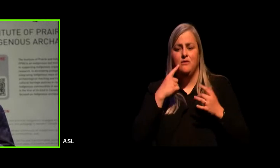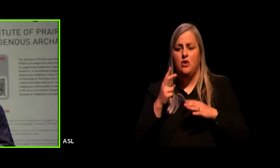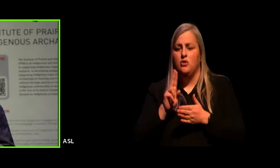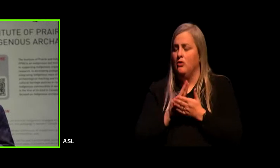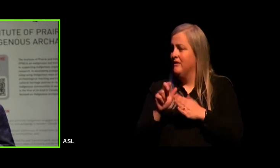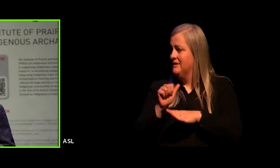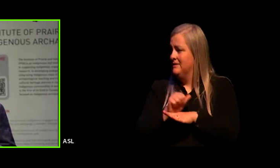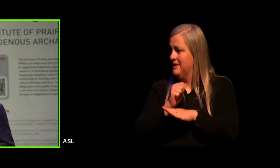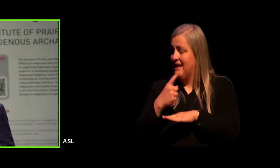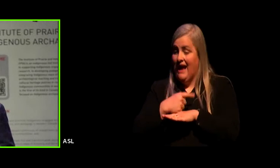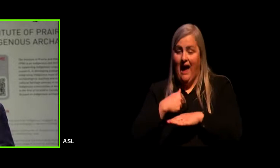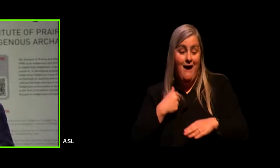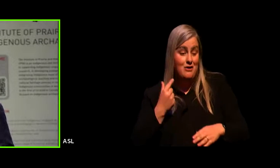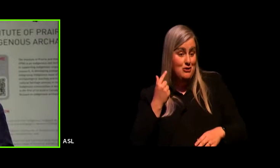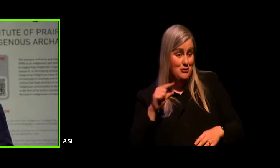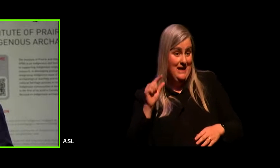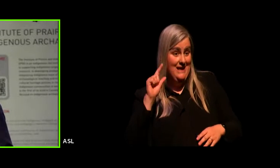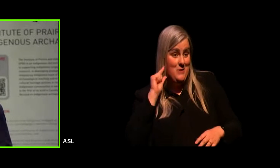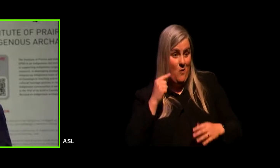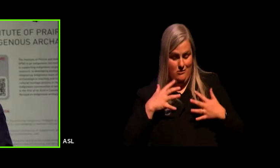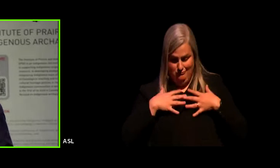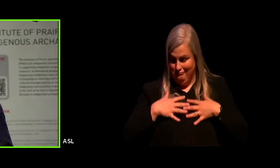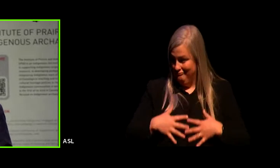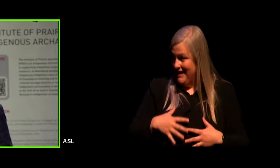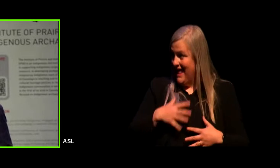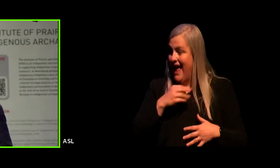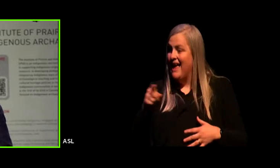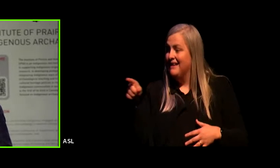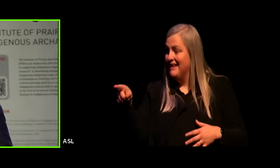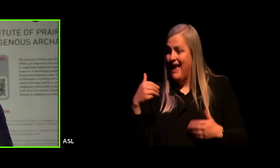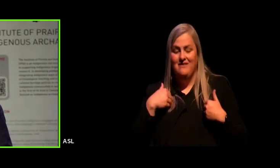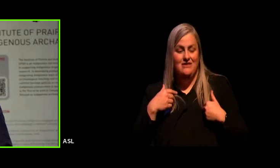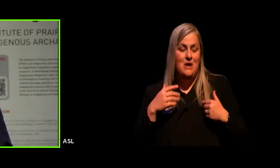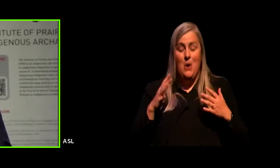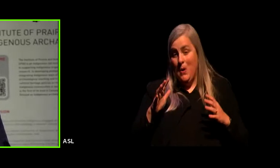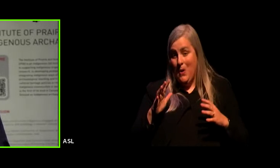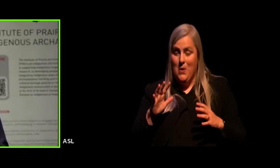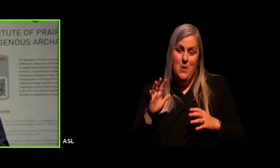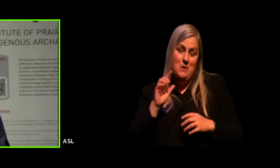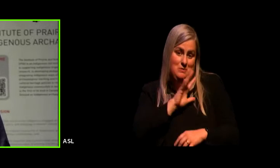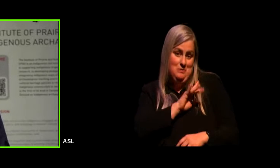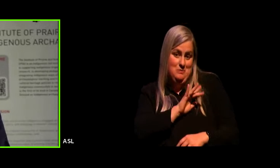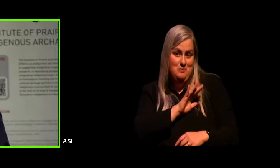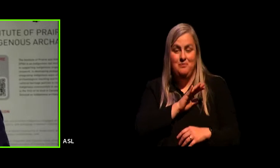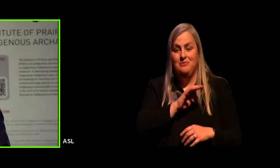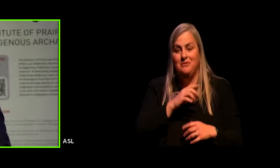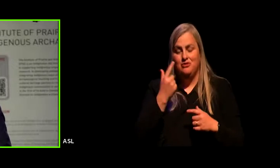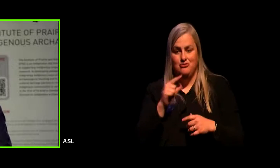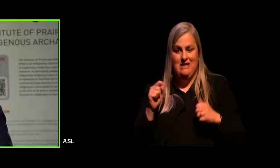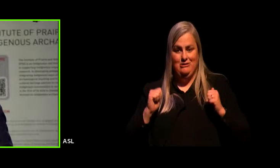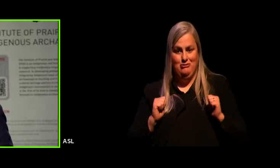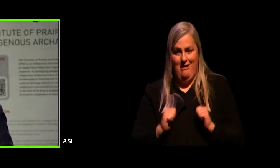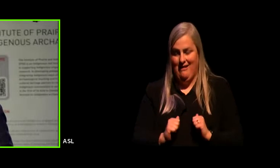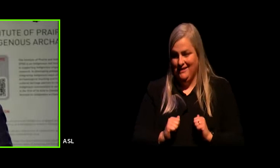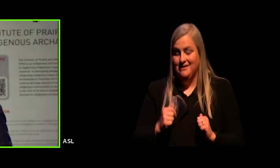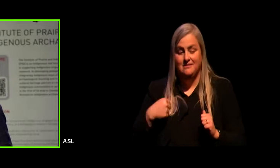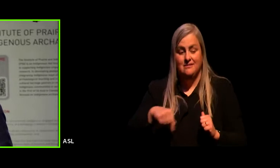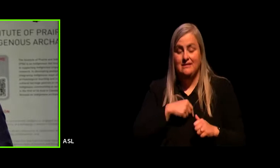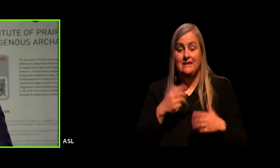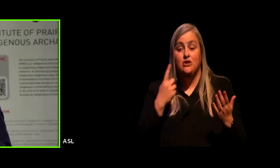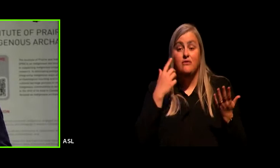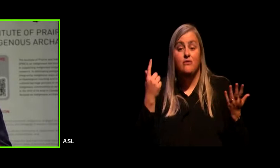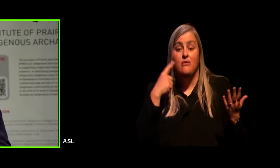green and gold, and Maggie had that very snazzy green jacket. So we are here to celebrate the University of